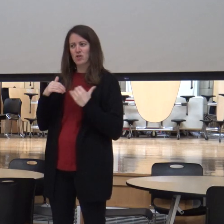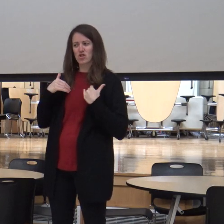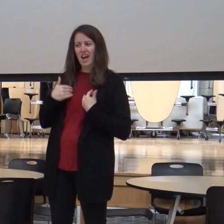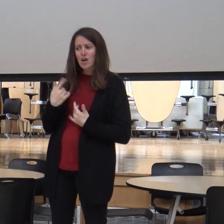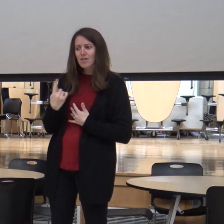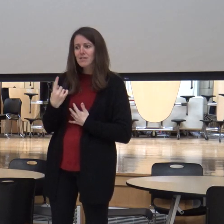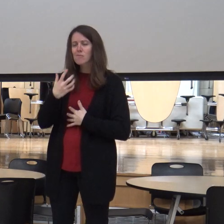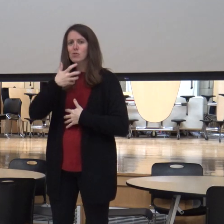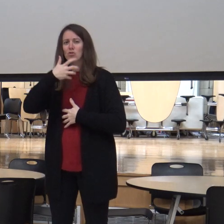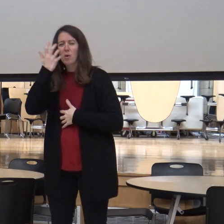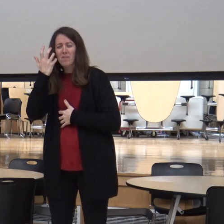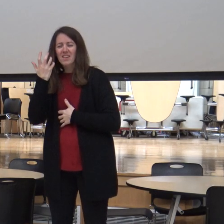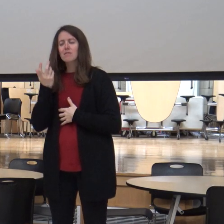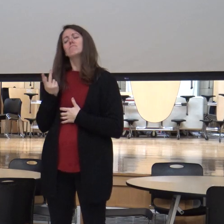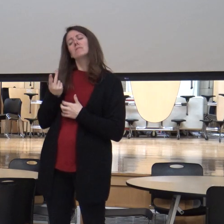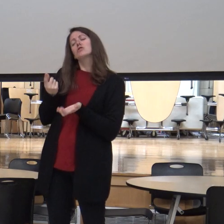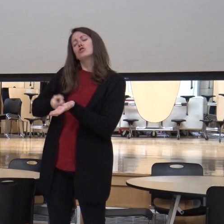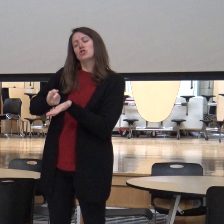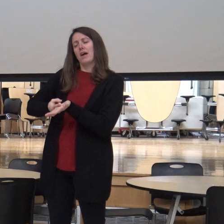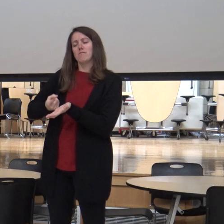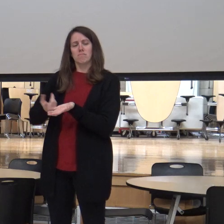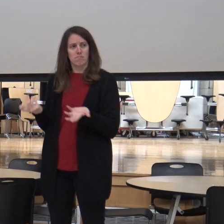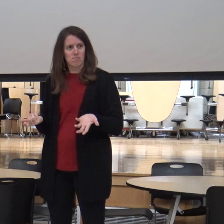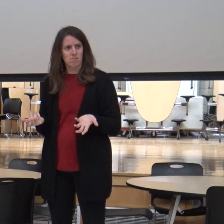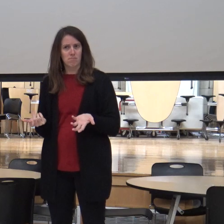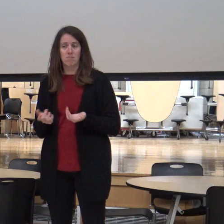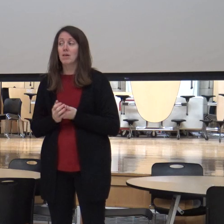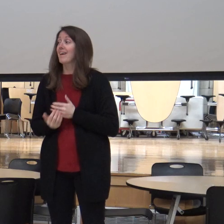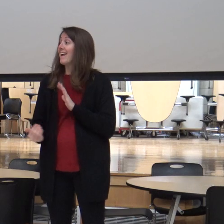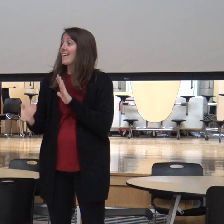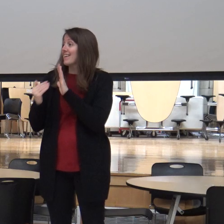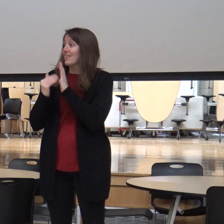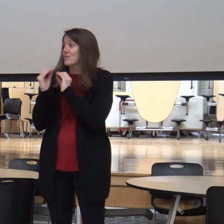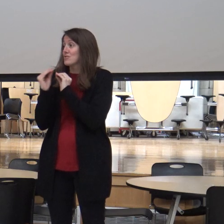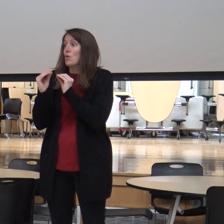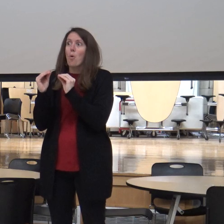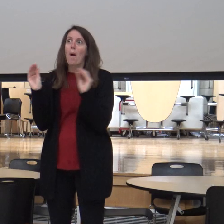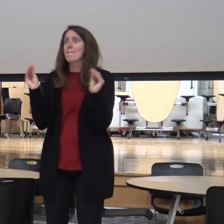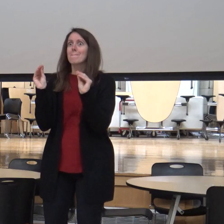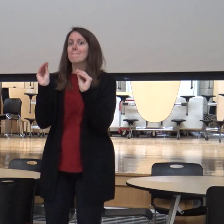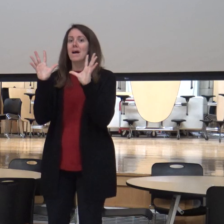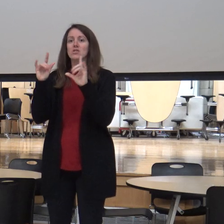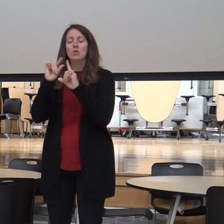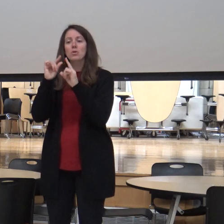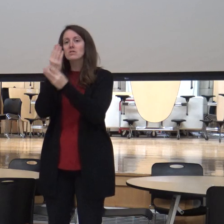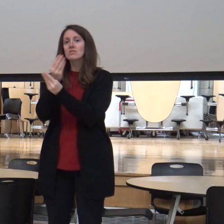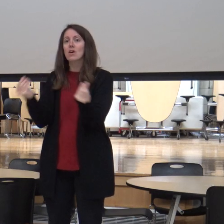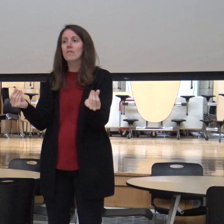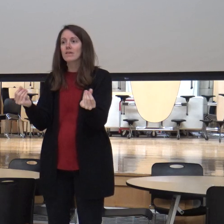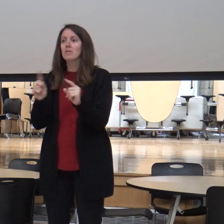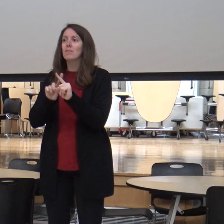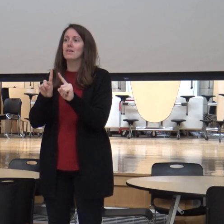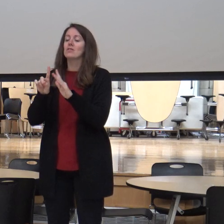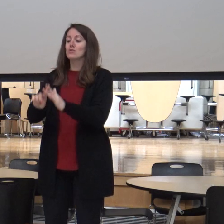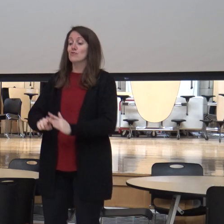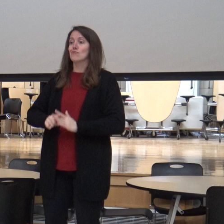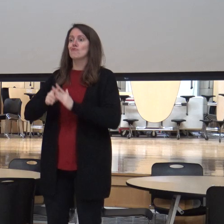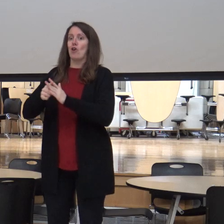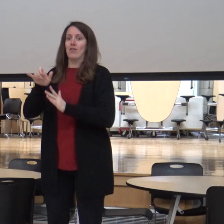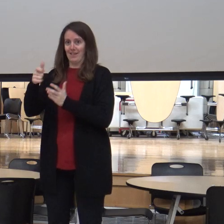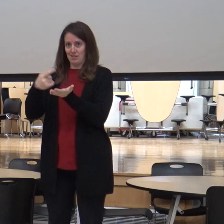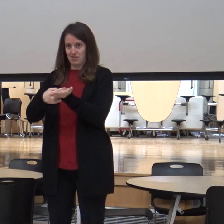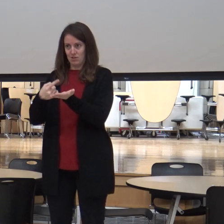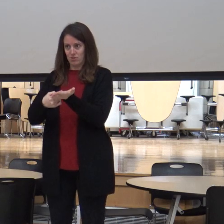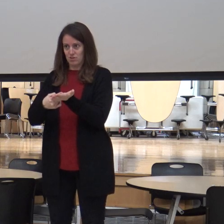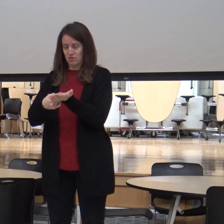grades are slipping. Let's chat about this, okay? And again, there's no magic words, but you got to open that discussion. So let's go